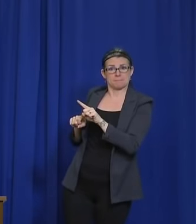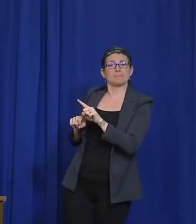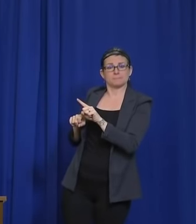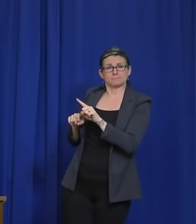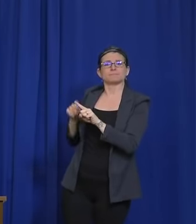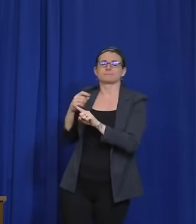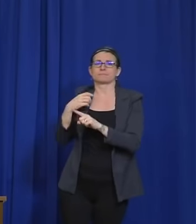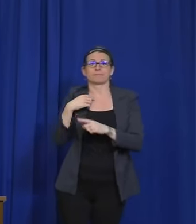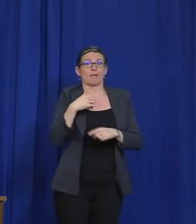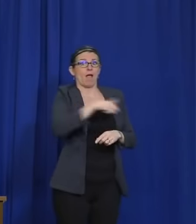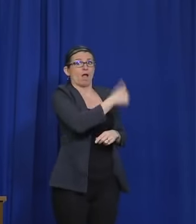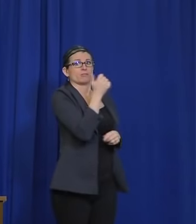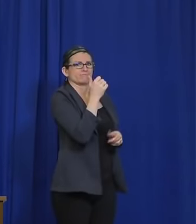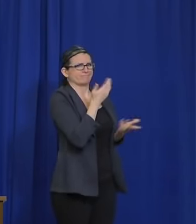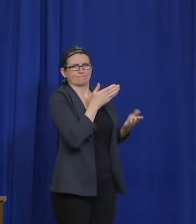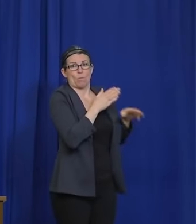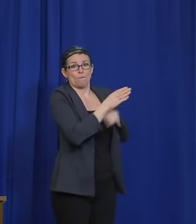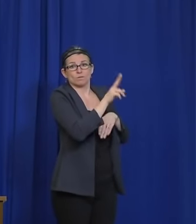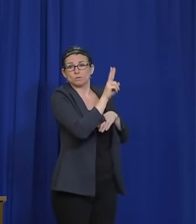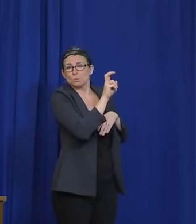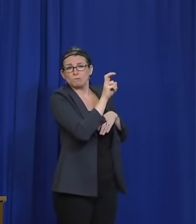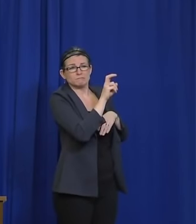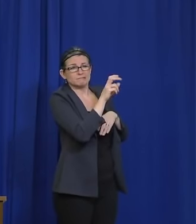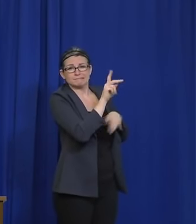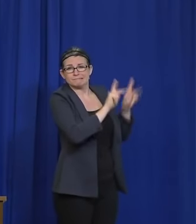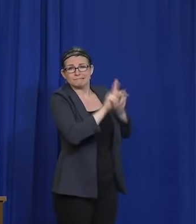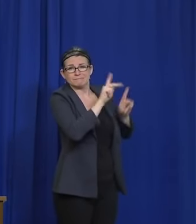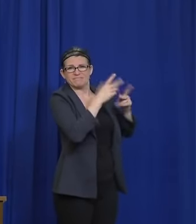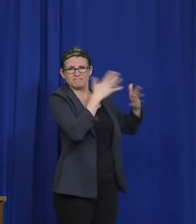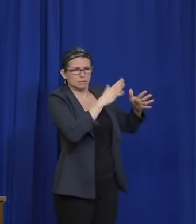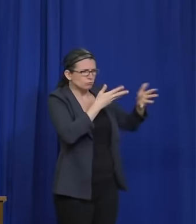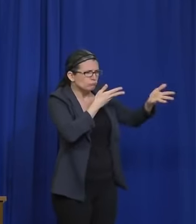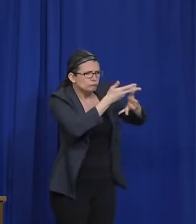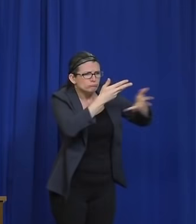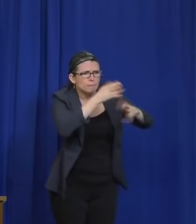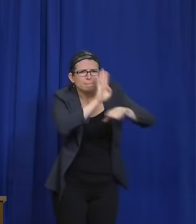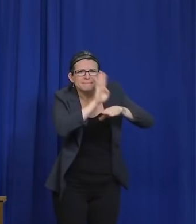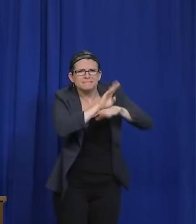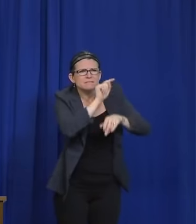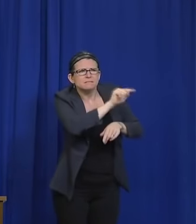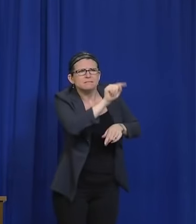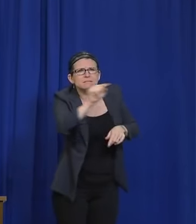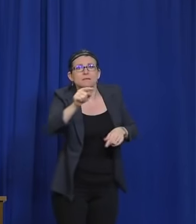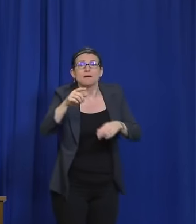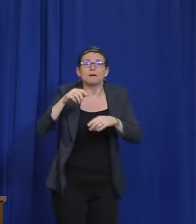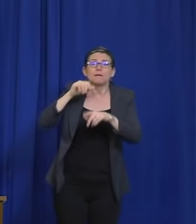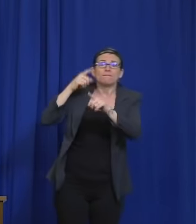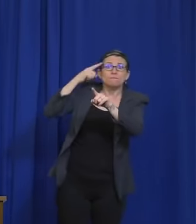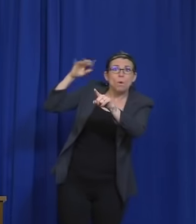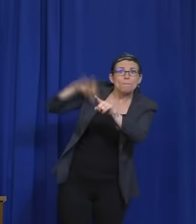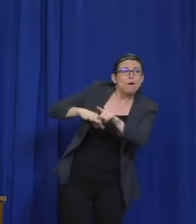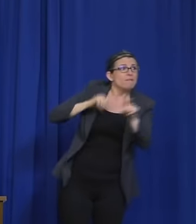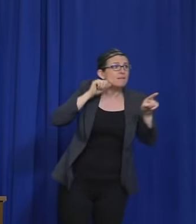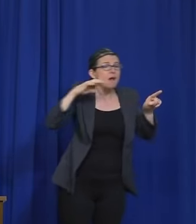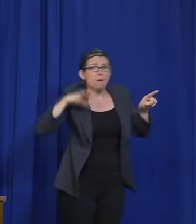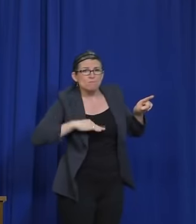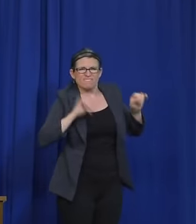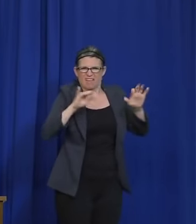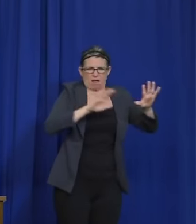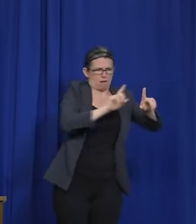industry leaders, nonprofits, government people, unions, public officials, and so many, many interested